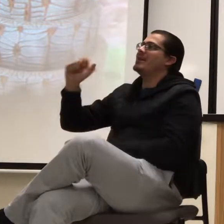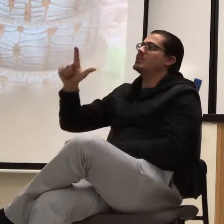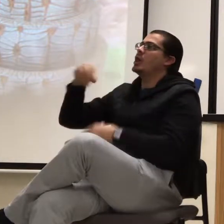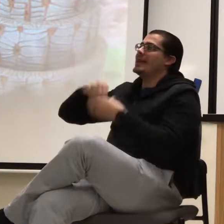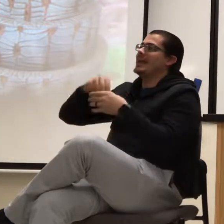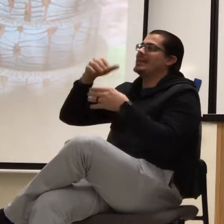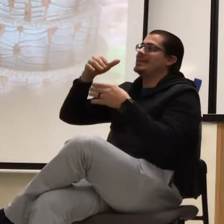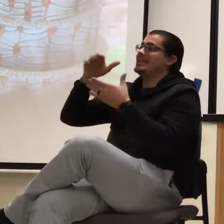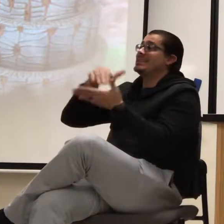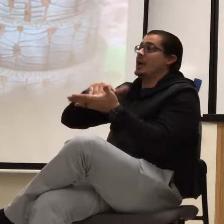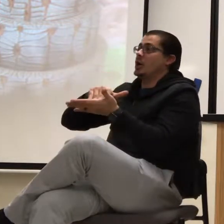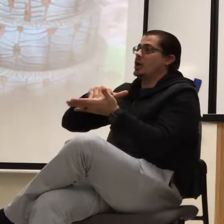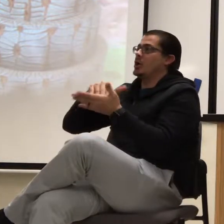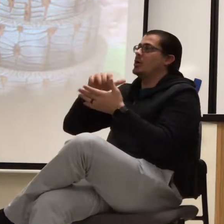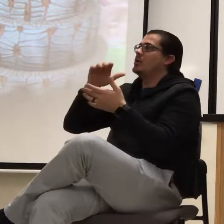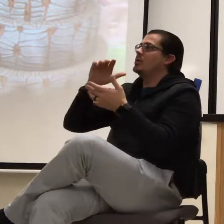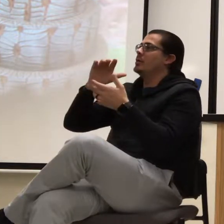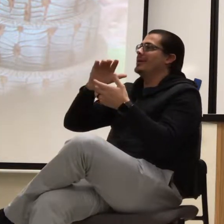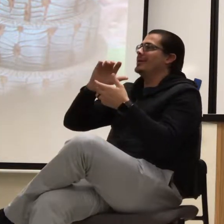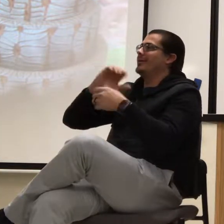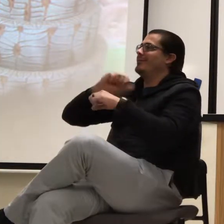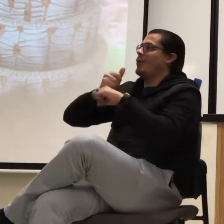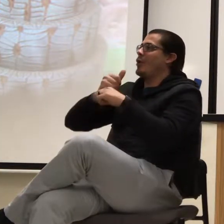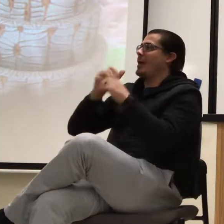Canaliculi form a network